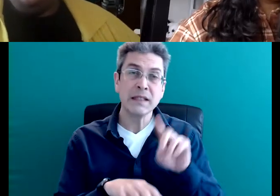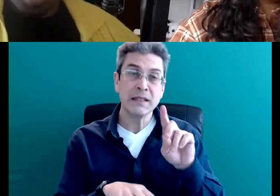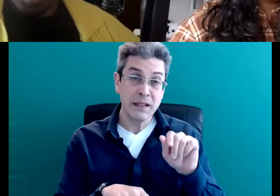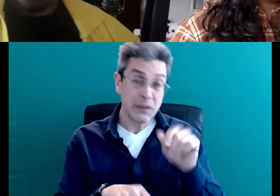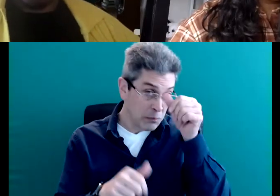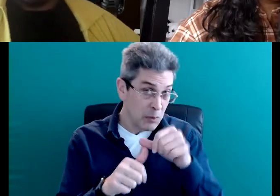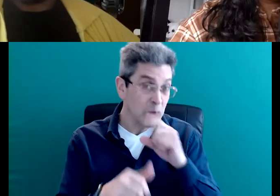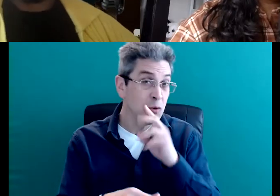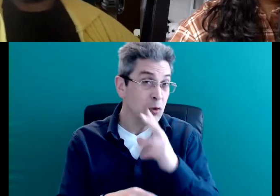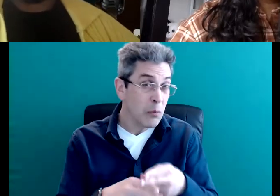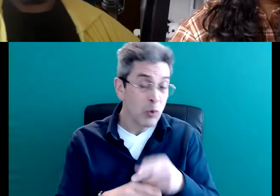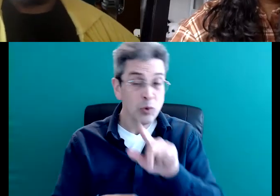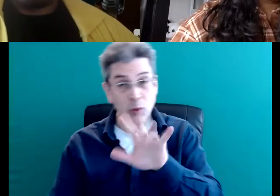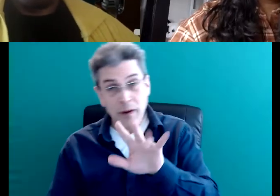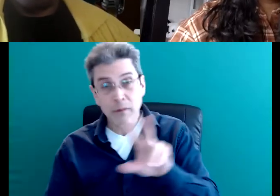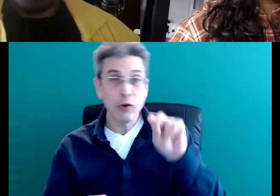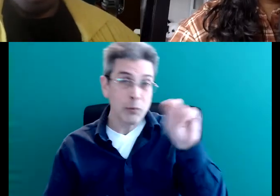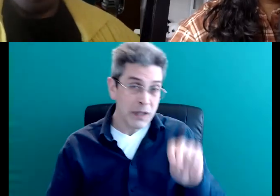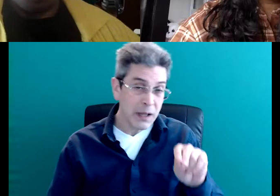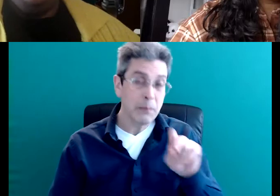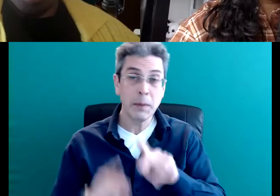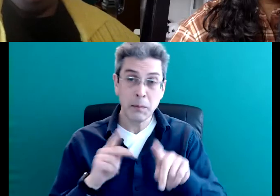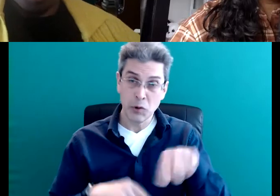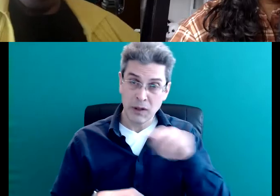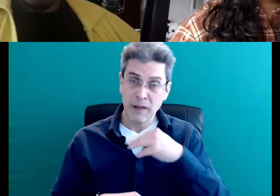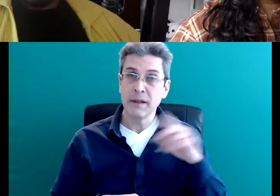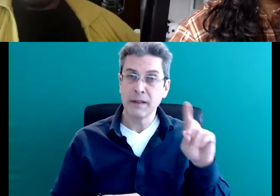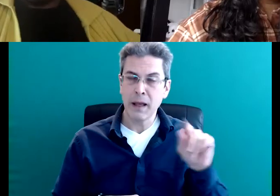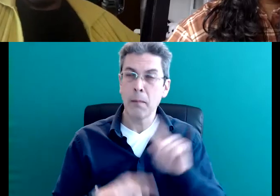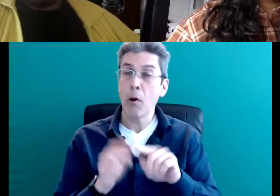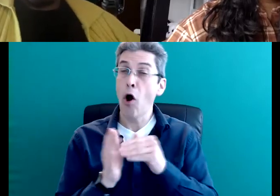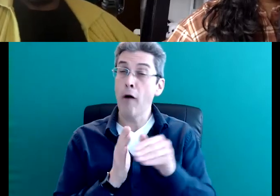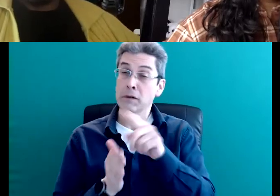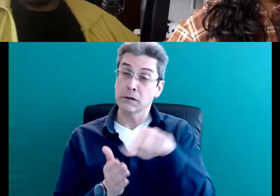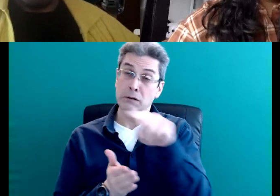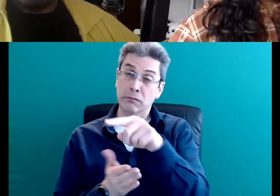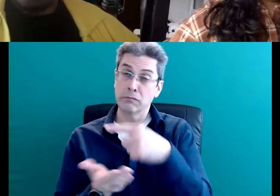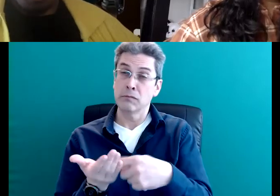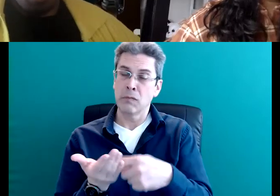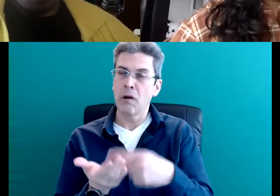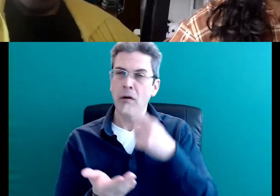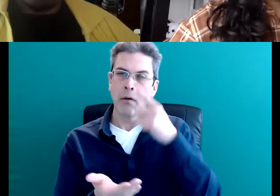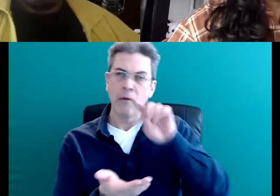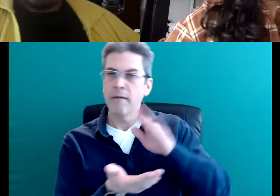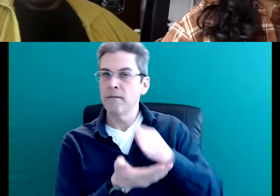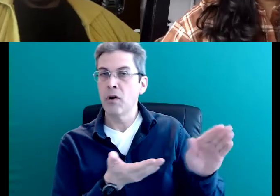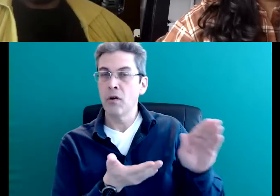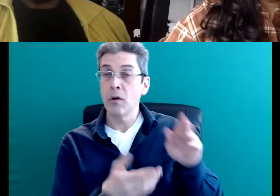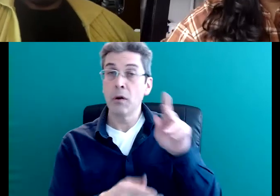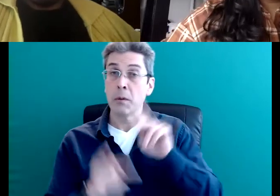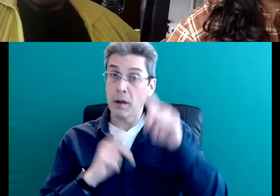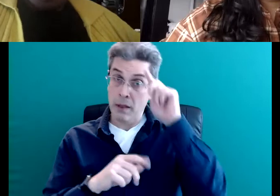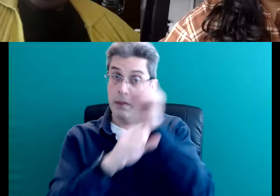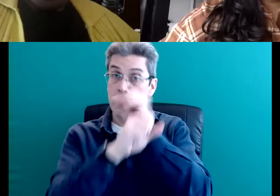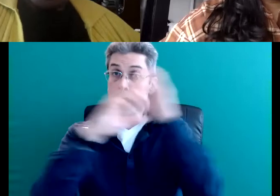have a disability. But then we're also very much so forgotten in those narratives because, like I said before, disability is seen as white. And so people think that when we